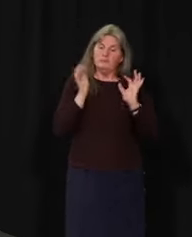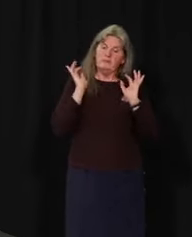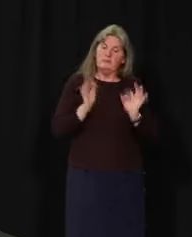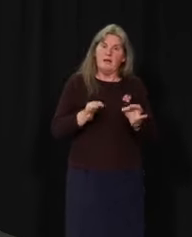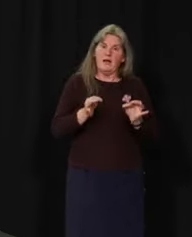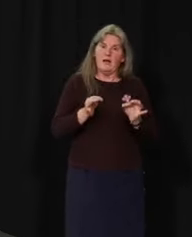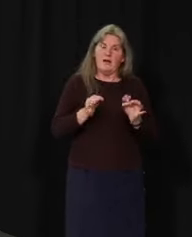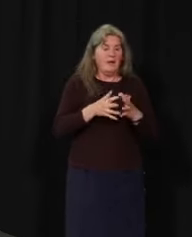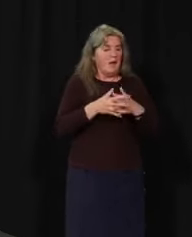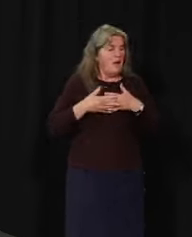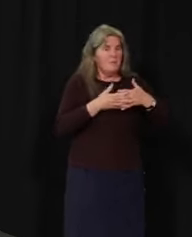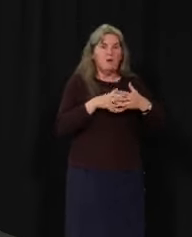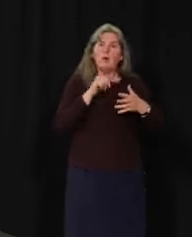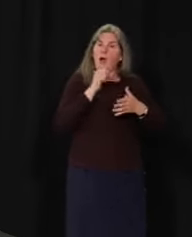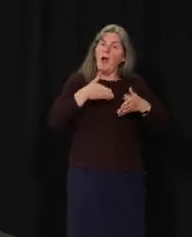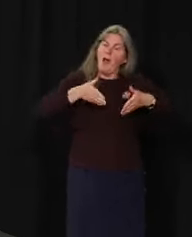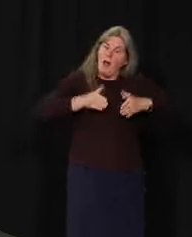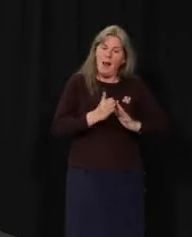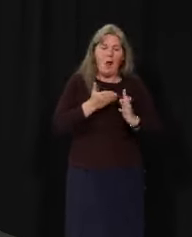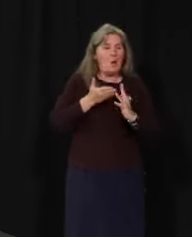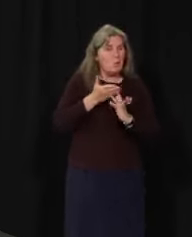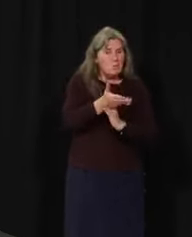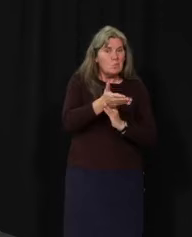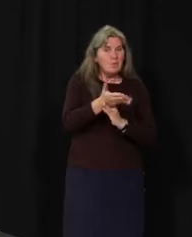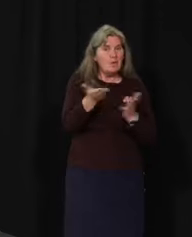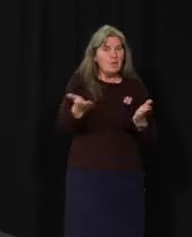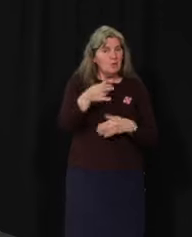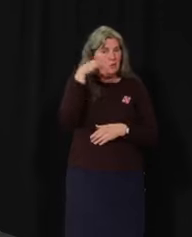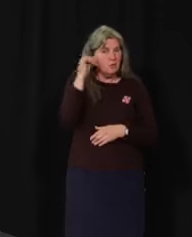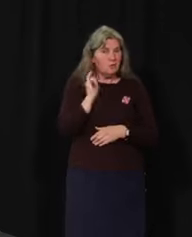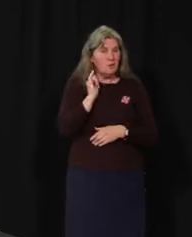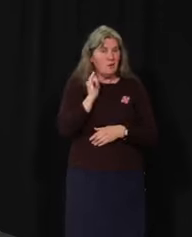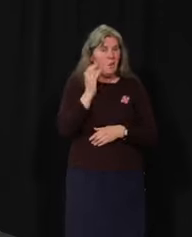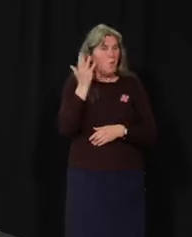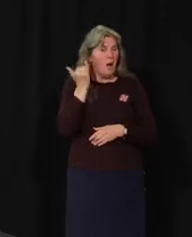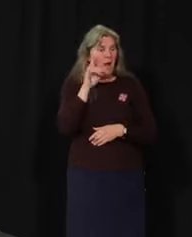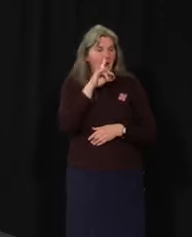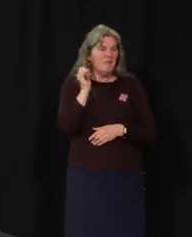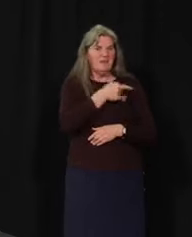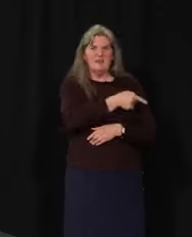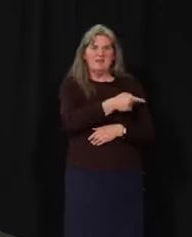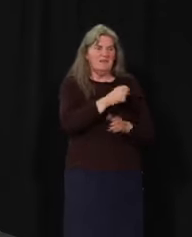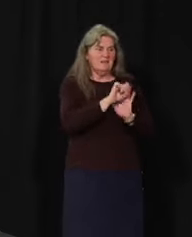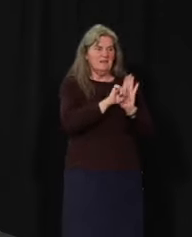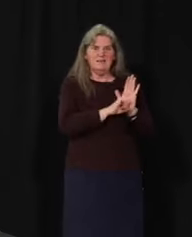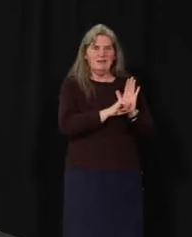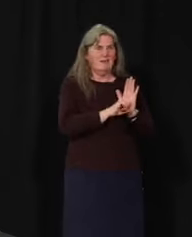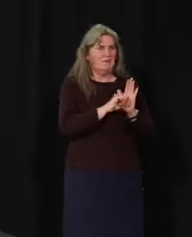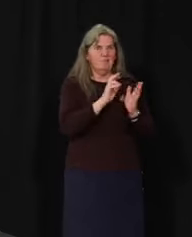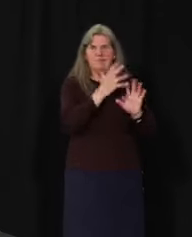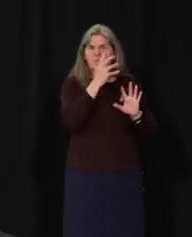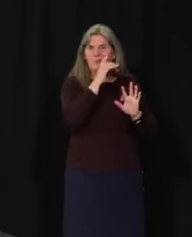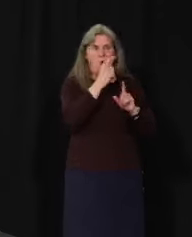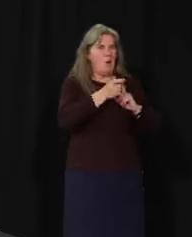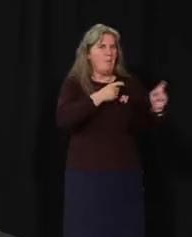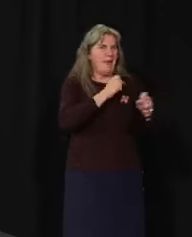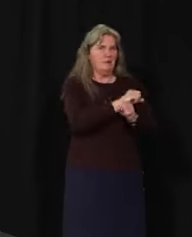no longer permitted to transit through the territory given how poorly some states have handled the